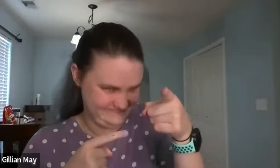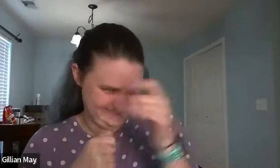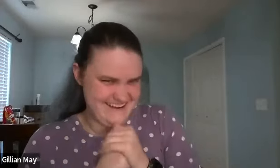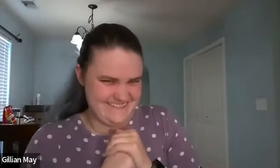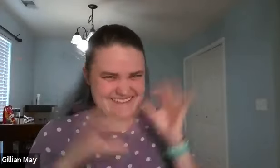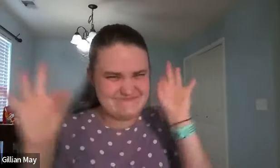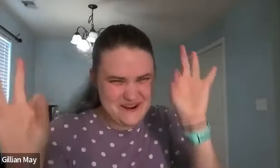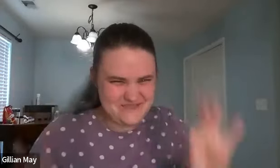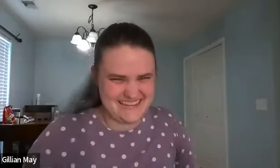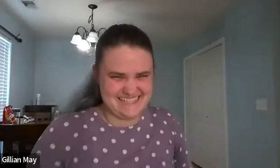There we go. Perfect.